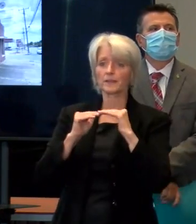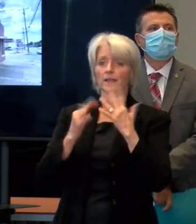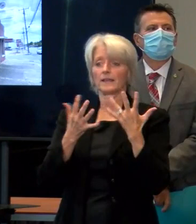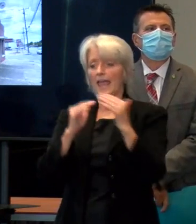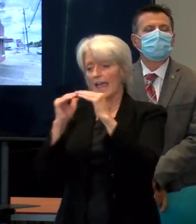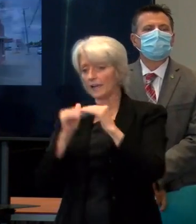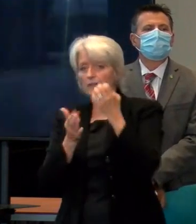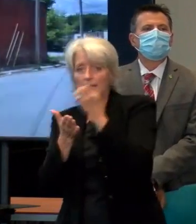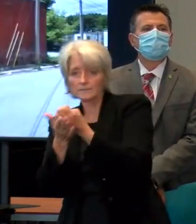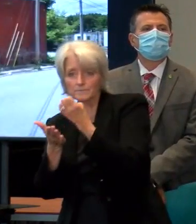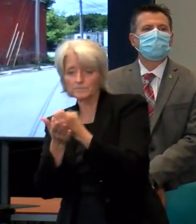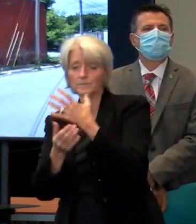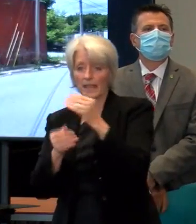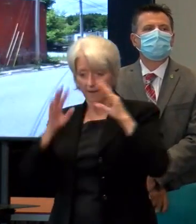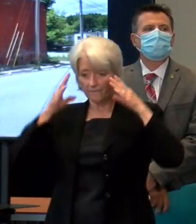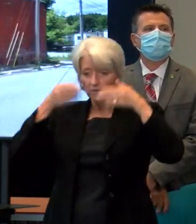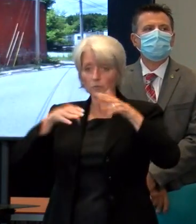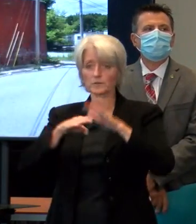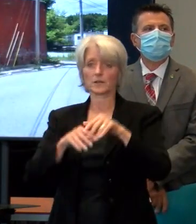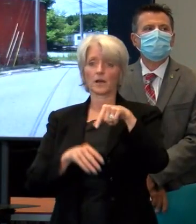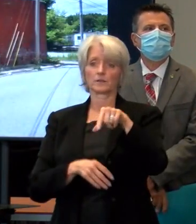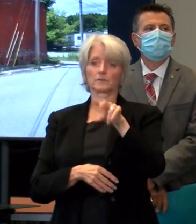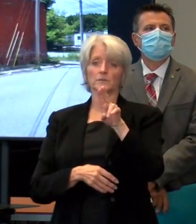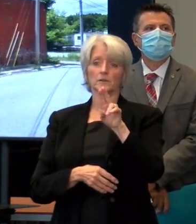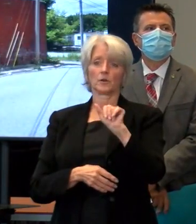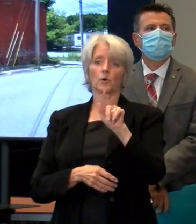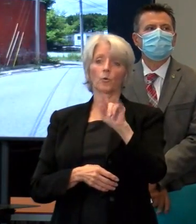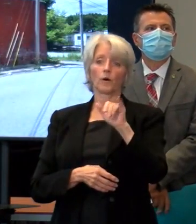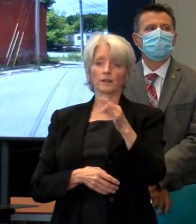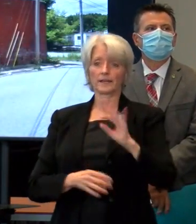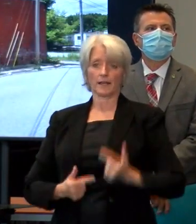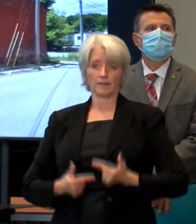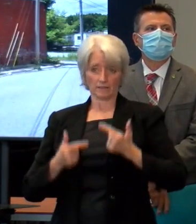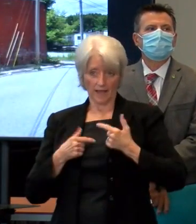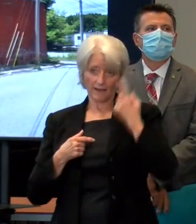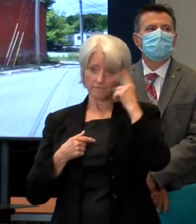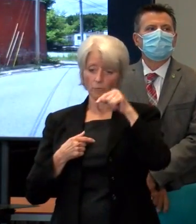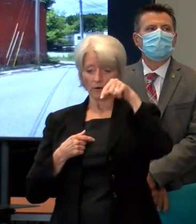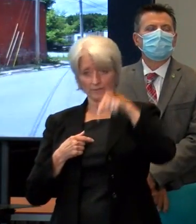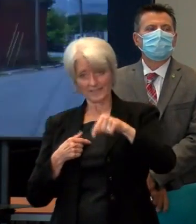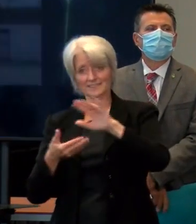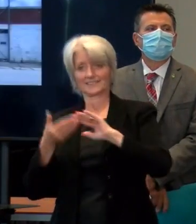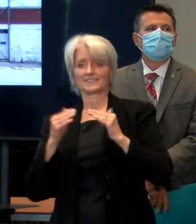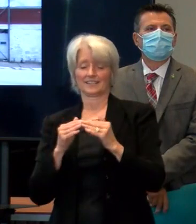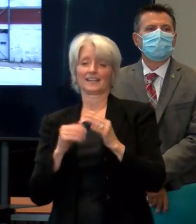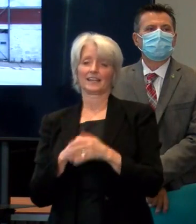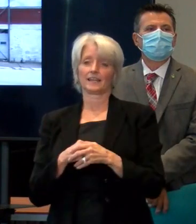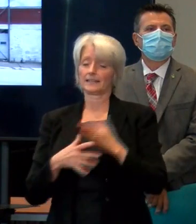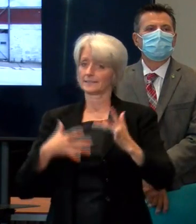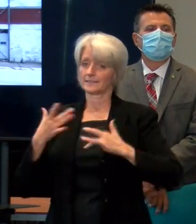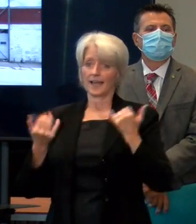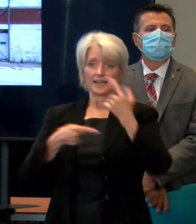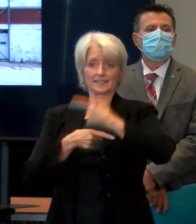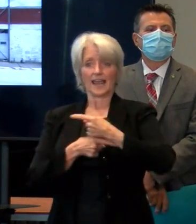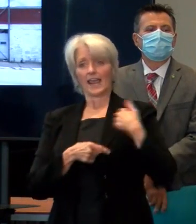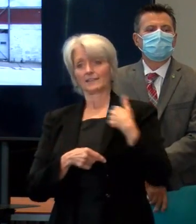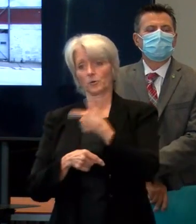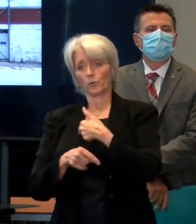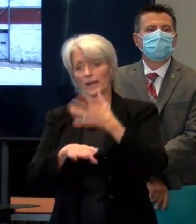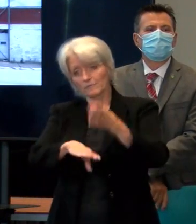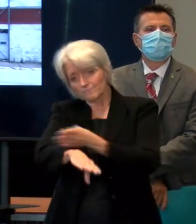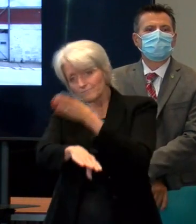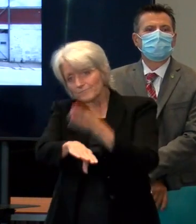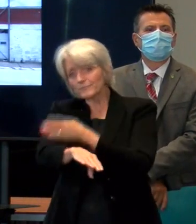and how do we focus on quality of life and place here in the city of Little Rock, the state's capital city. This is an exciting day as we revitalize Asher